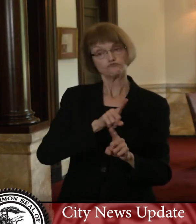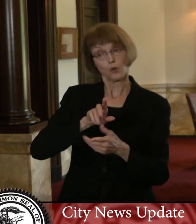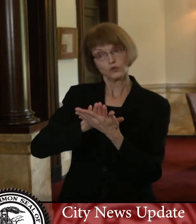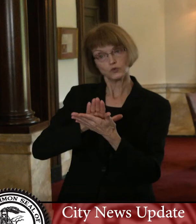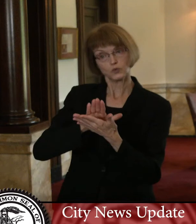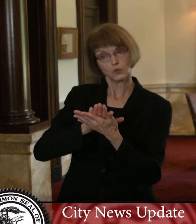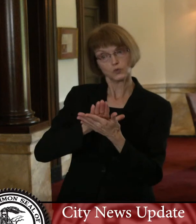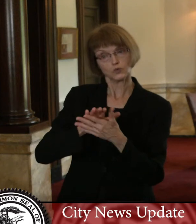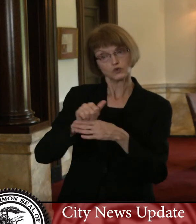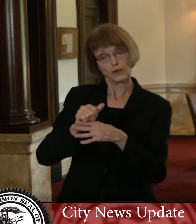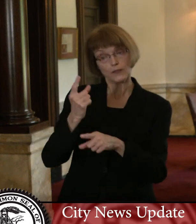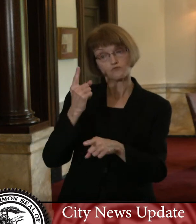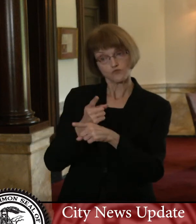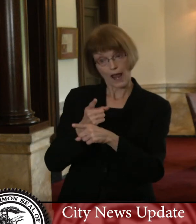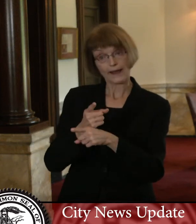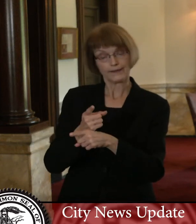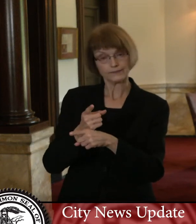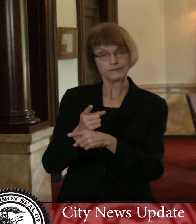call.